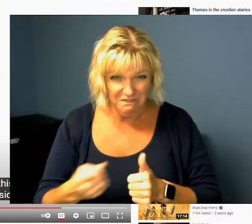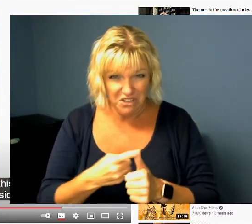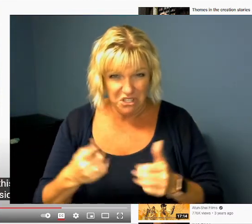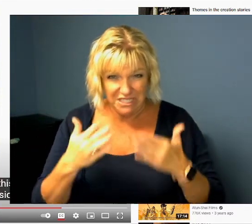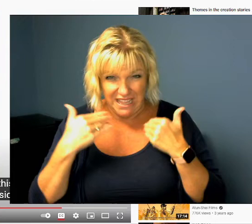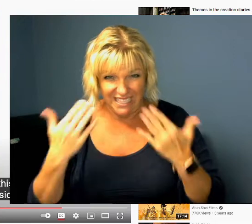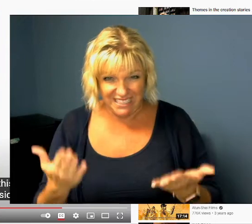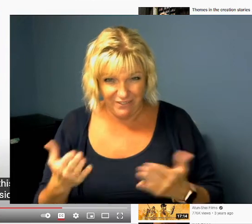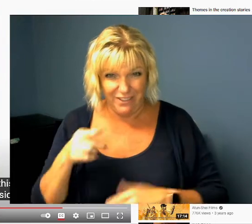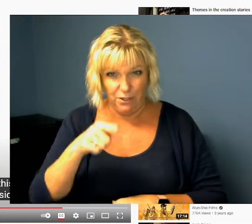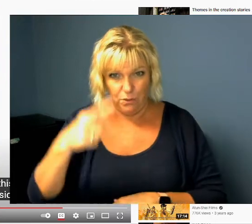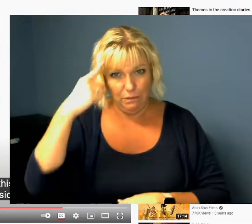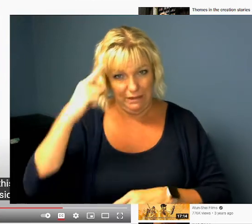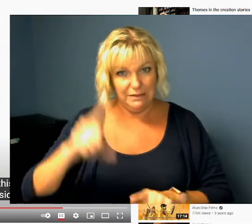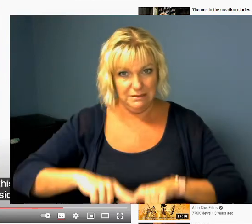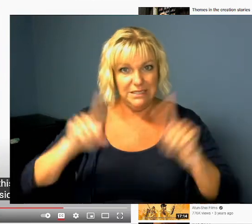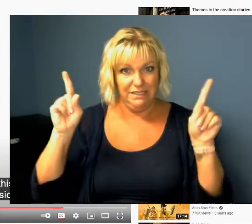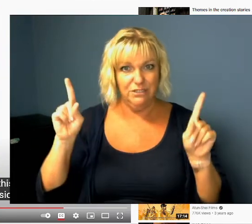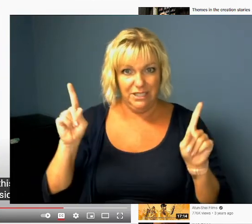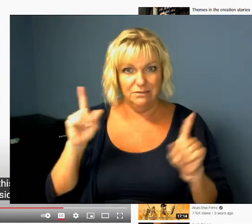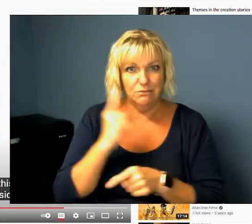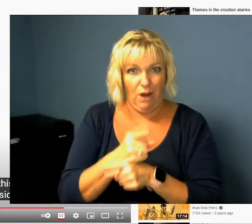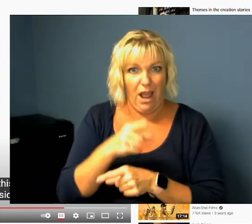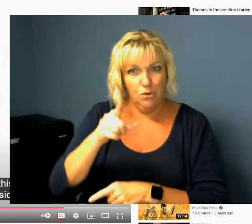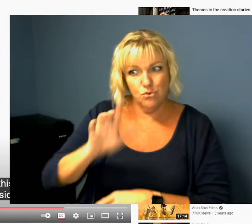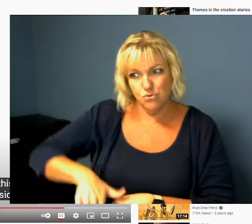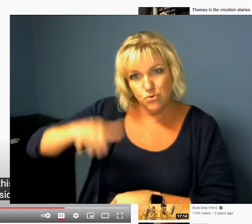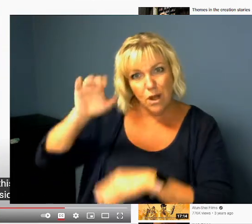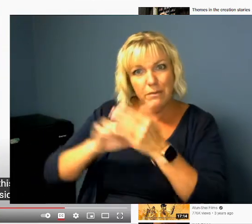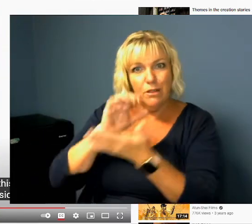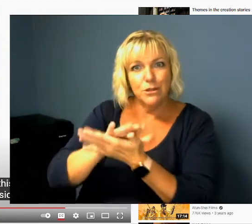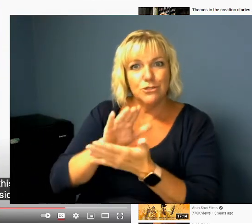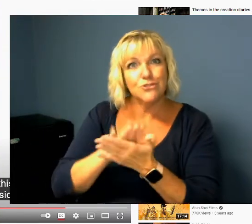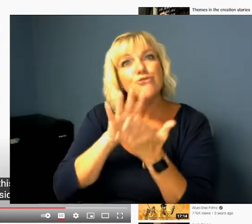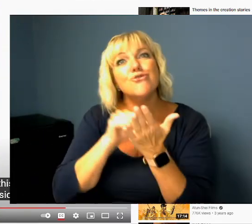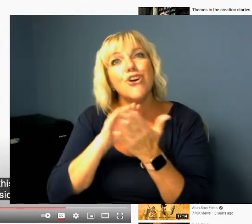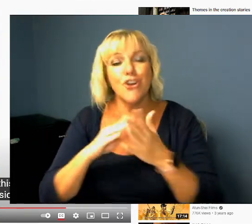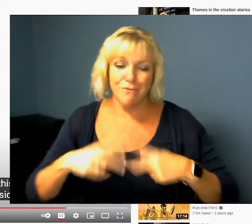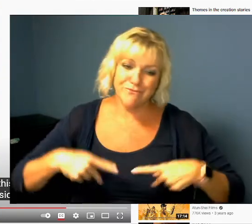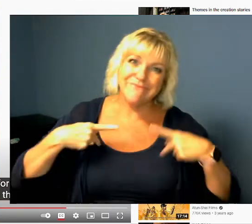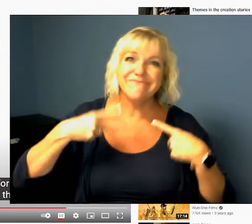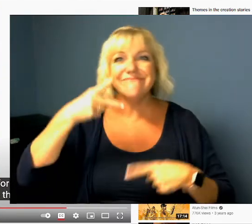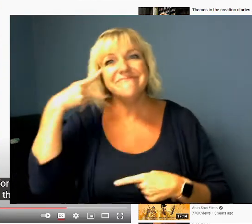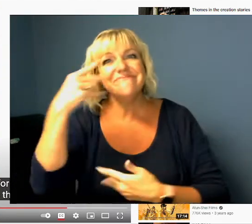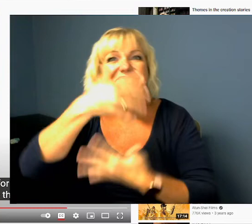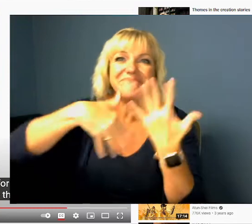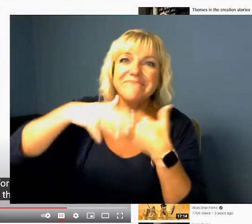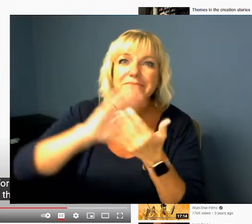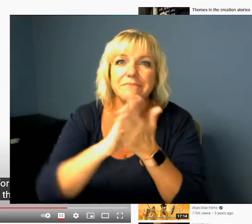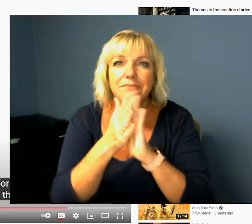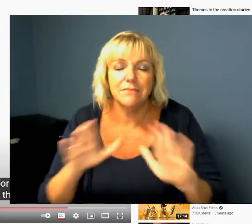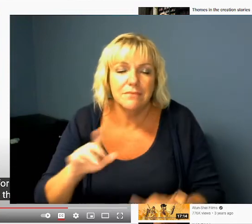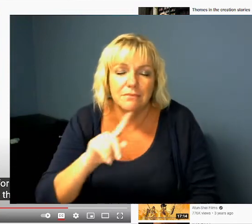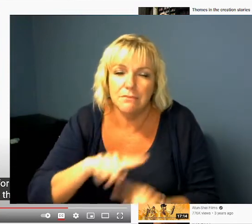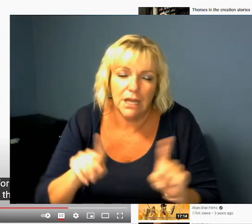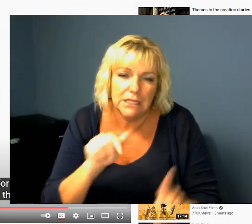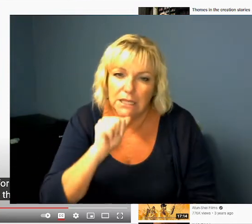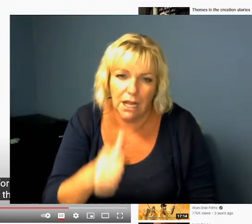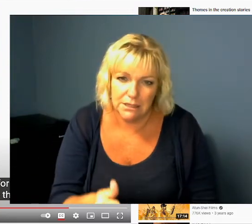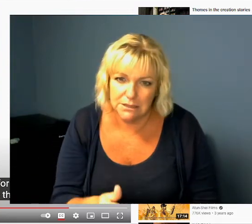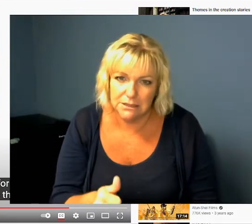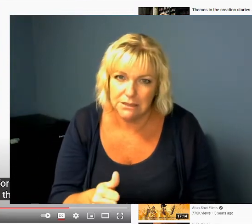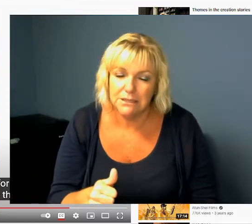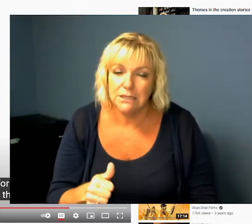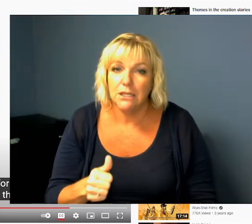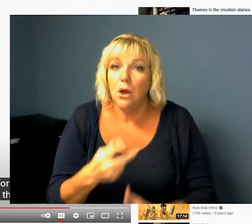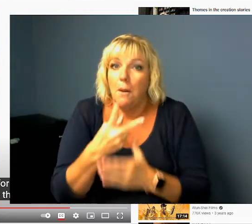history classes. This war, though, is devastating for both sides. Obviously, it's more devastating for Native